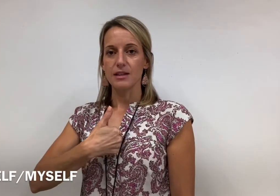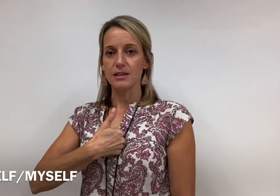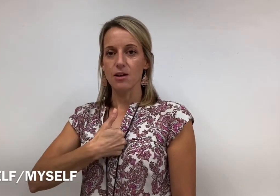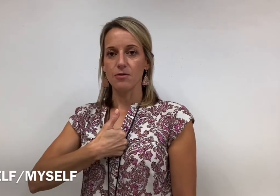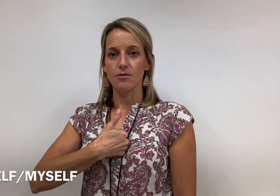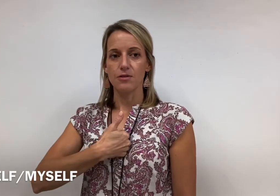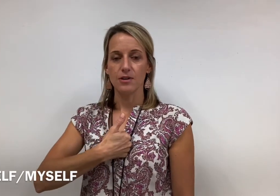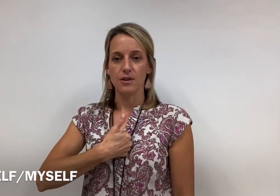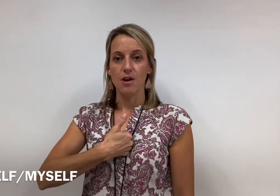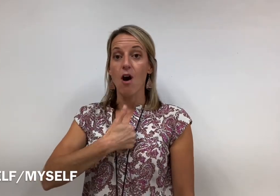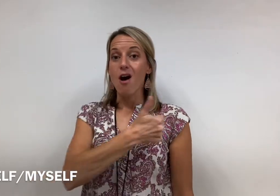myself.